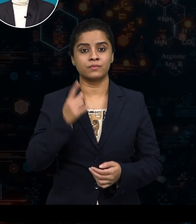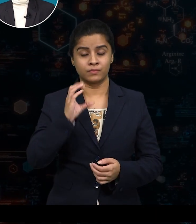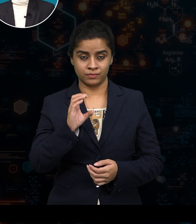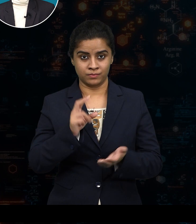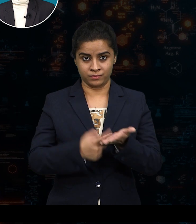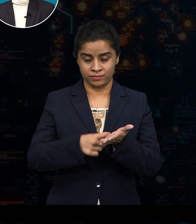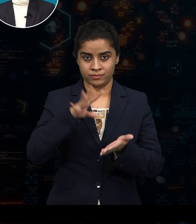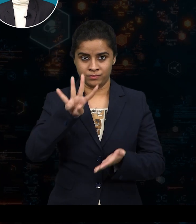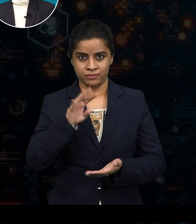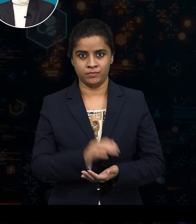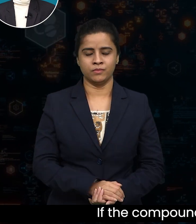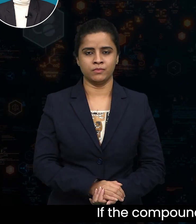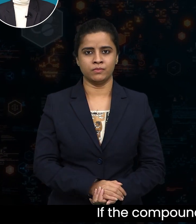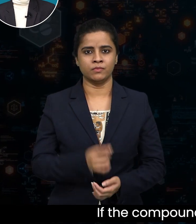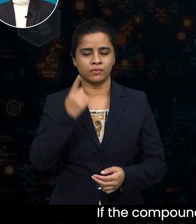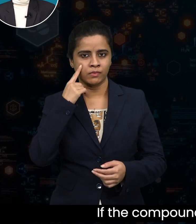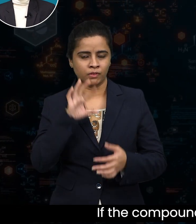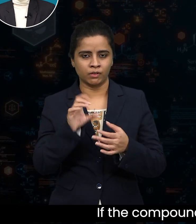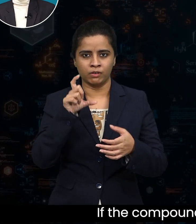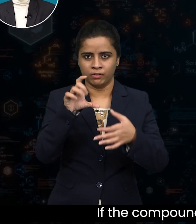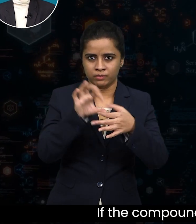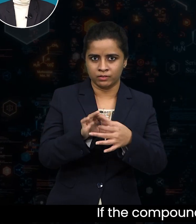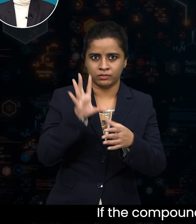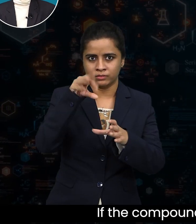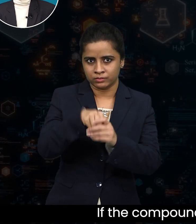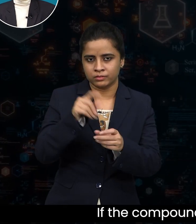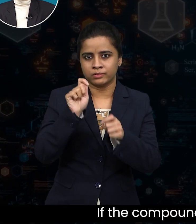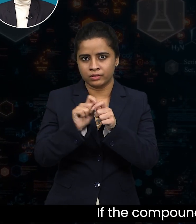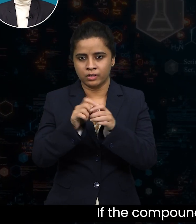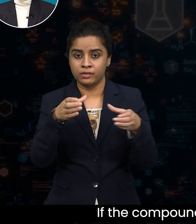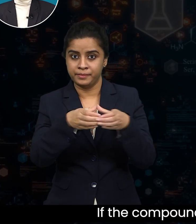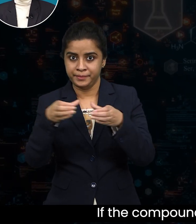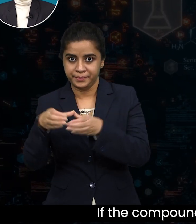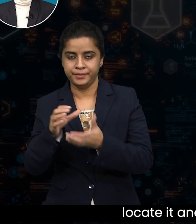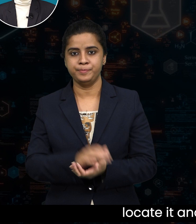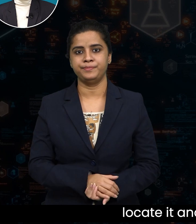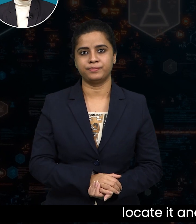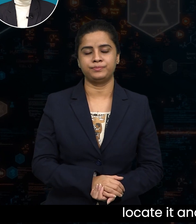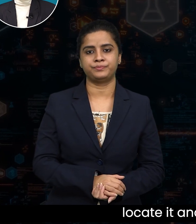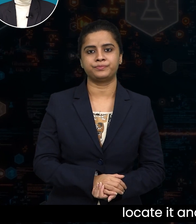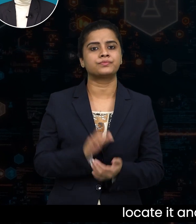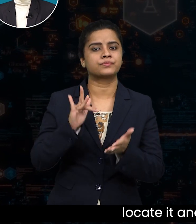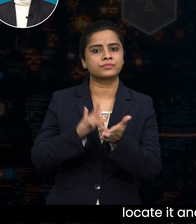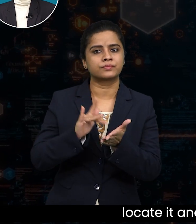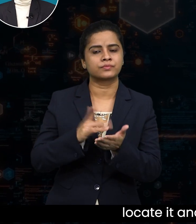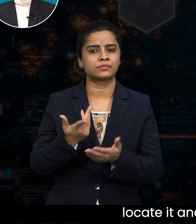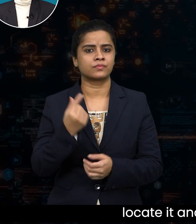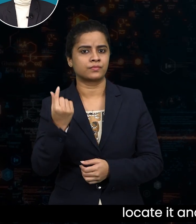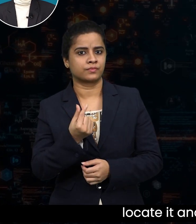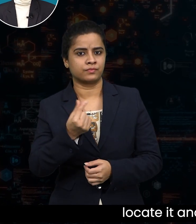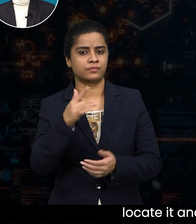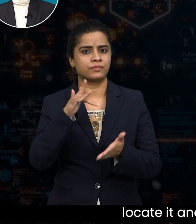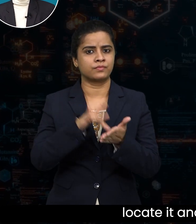Rule 4. If the compound contains functional group, locate it and use